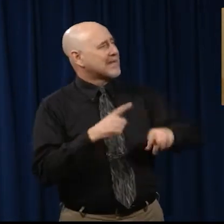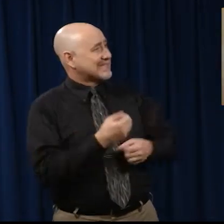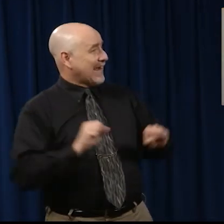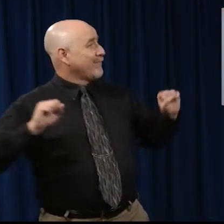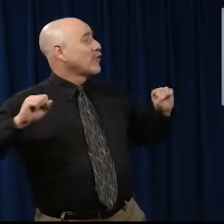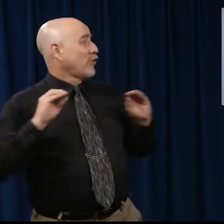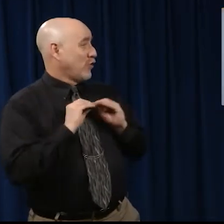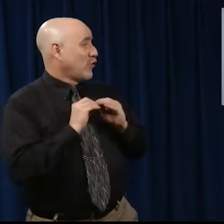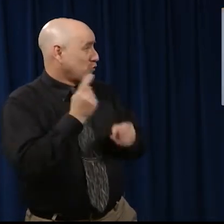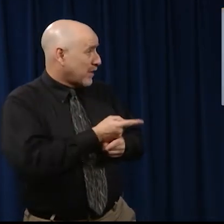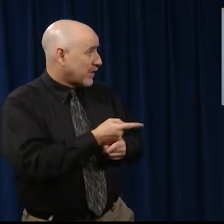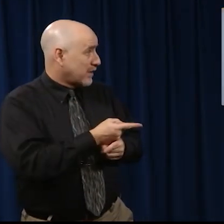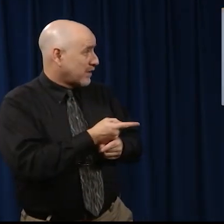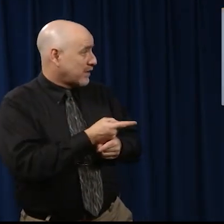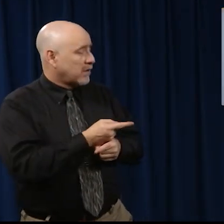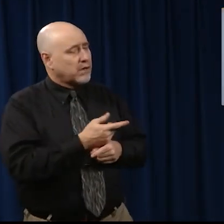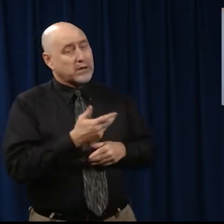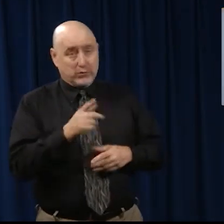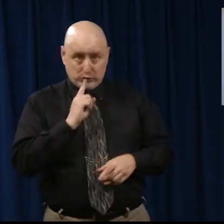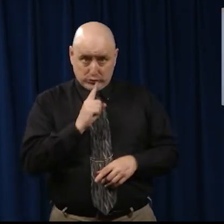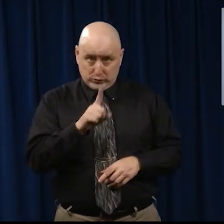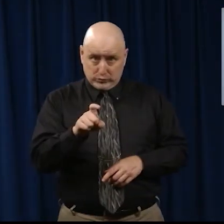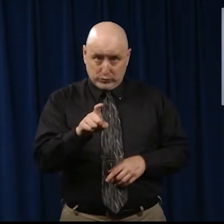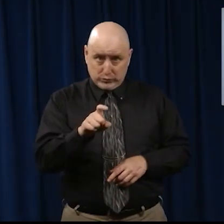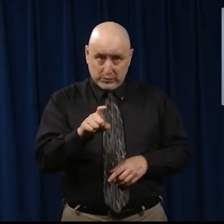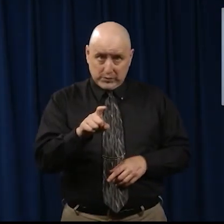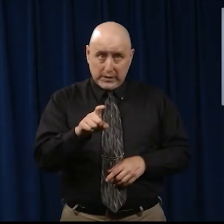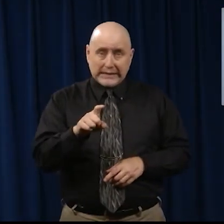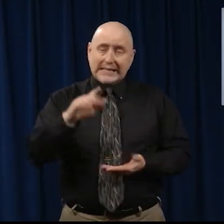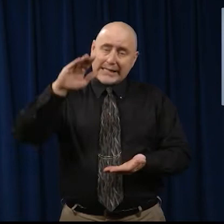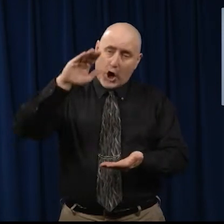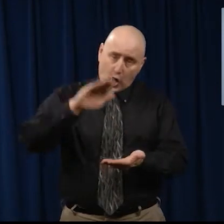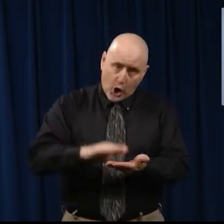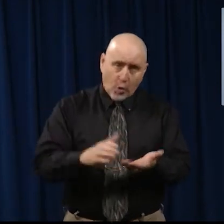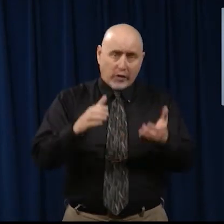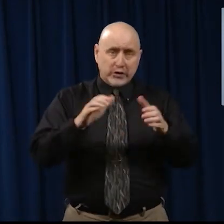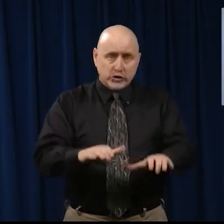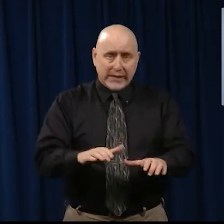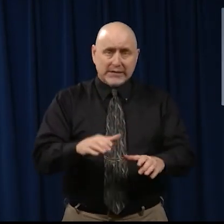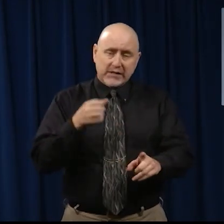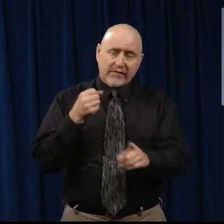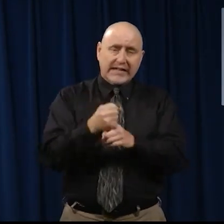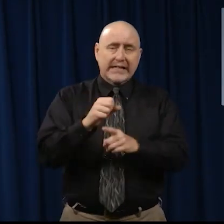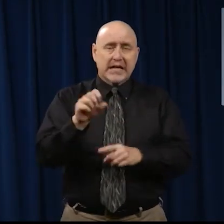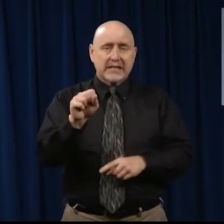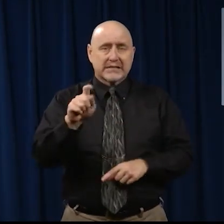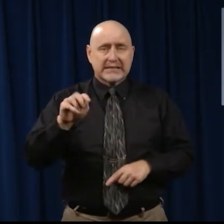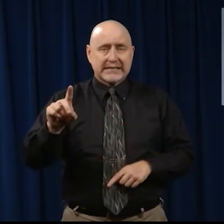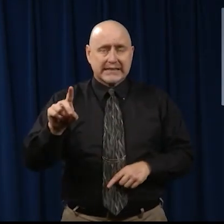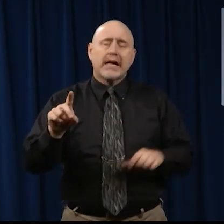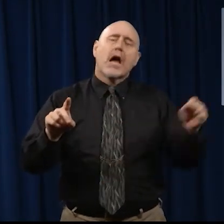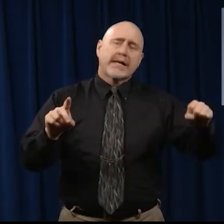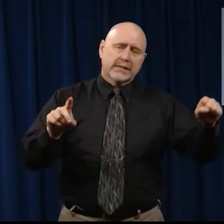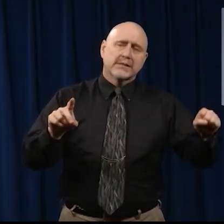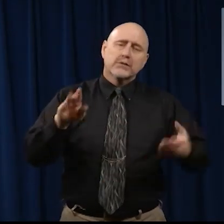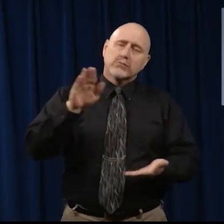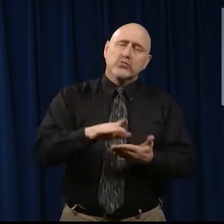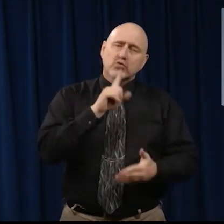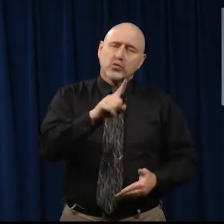but it makes it safer. Is that true? Does it lower the chance of you getting some sexually transmitted disease? Yes,